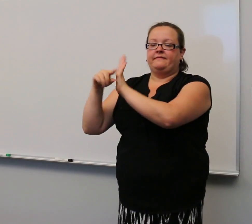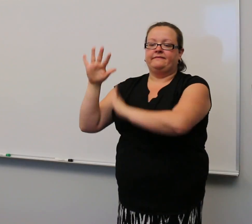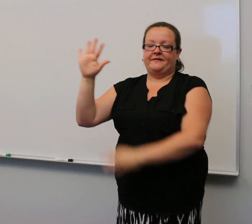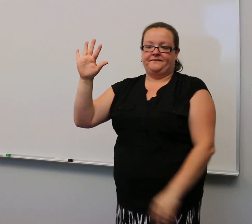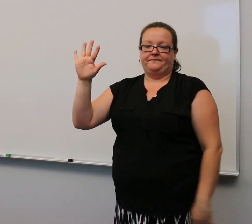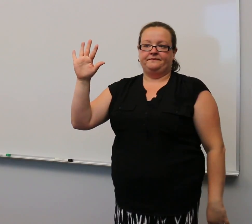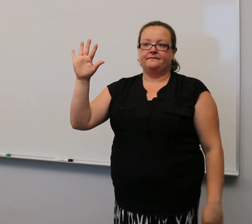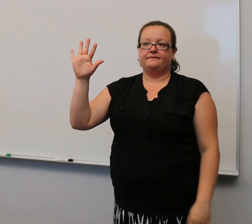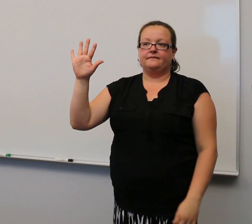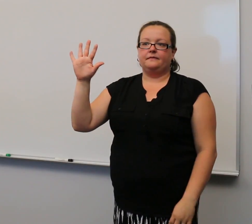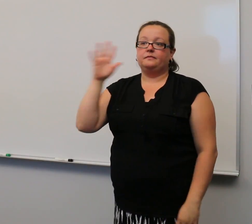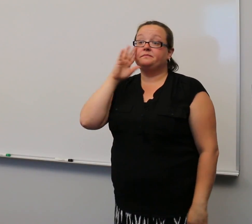Likewise, -8